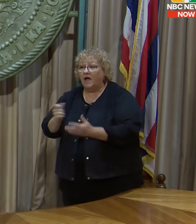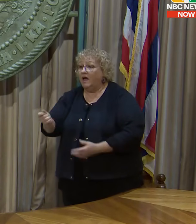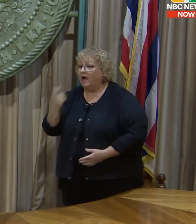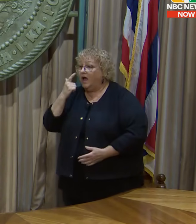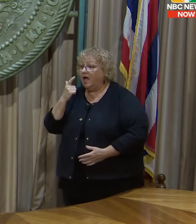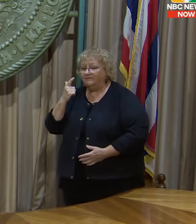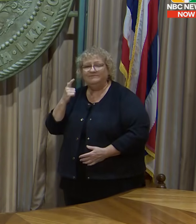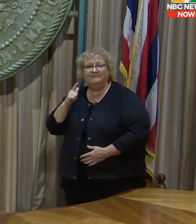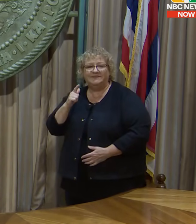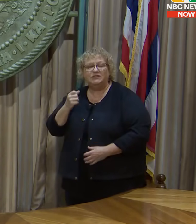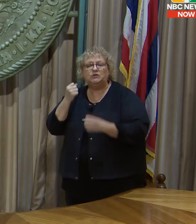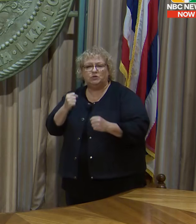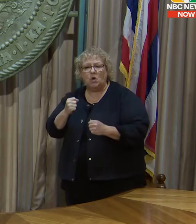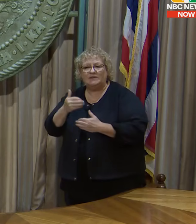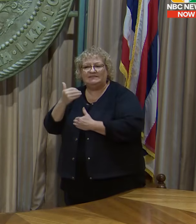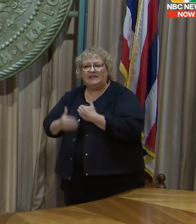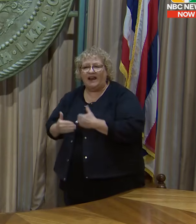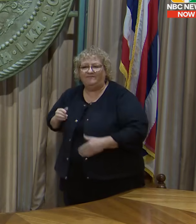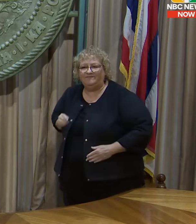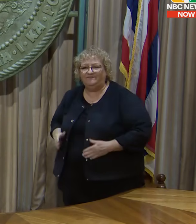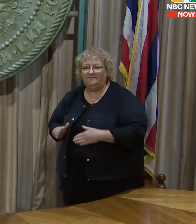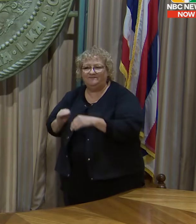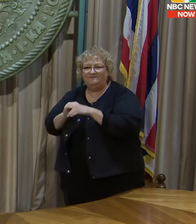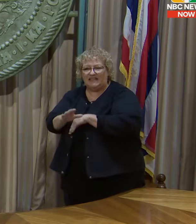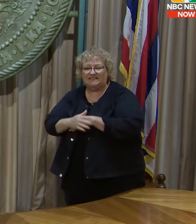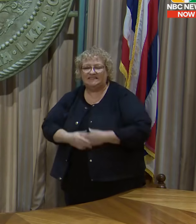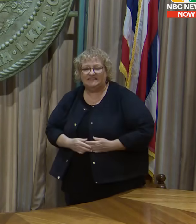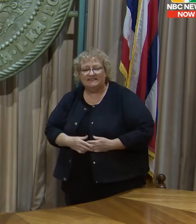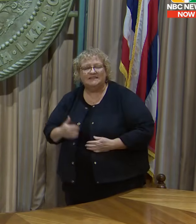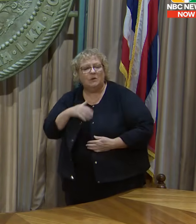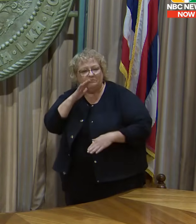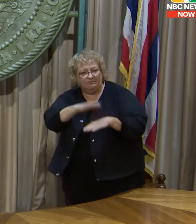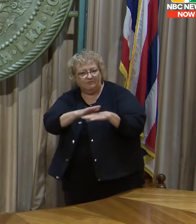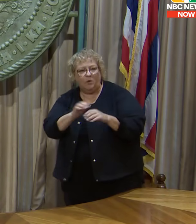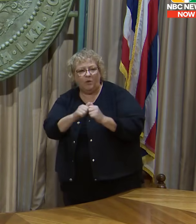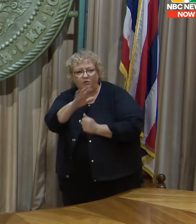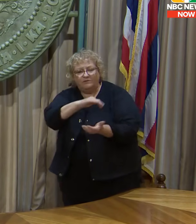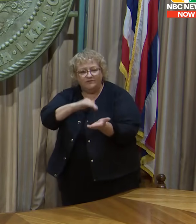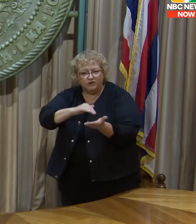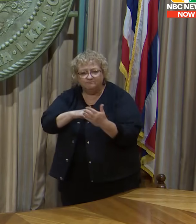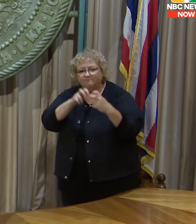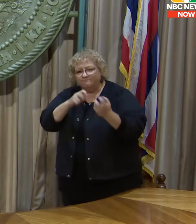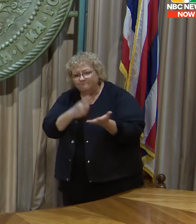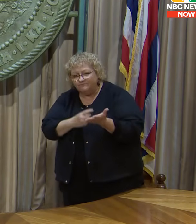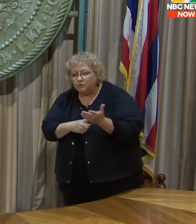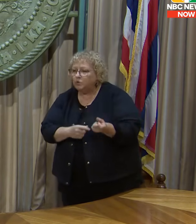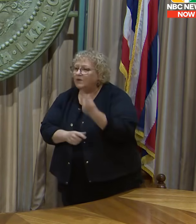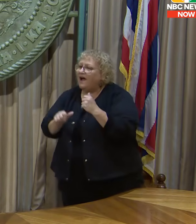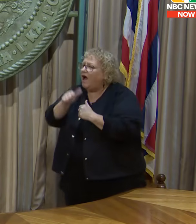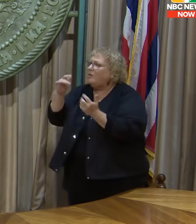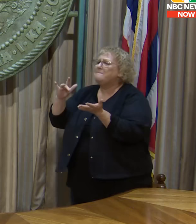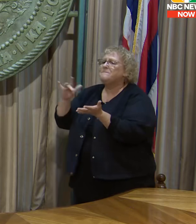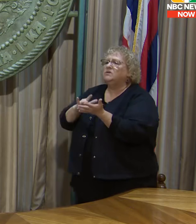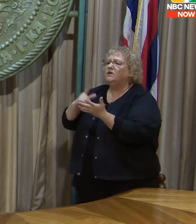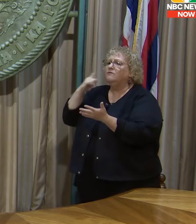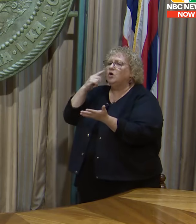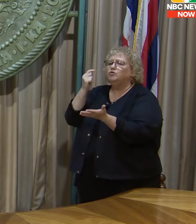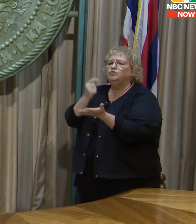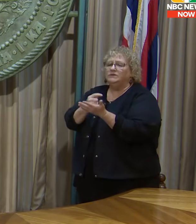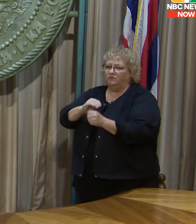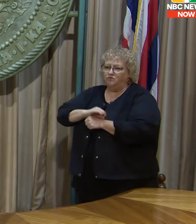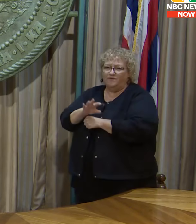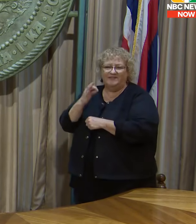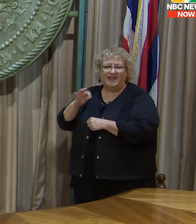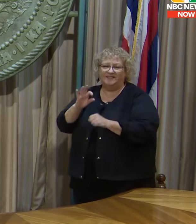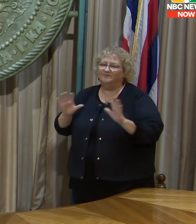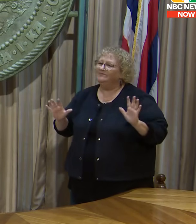that they've been improperly used, and certainly I would consult with your physician before you take any medications for treating